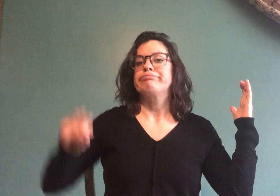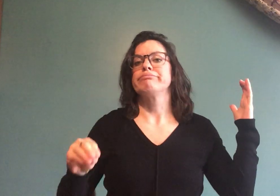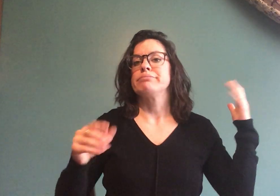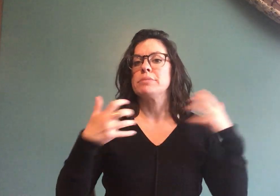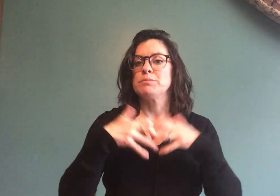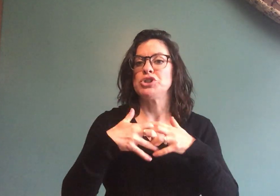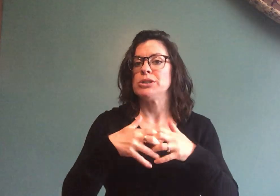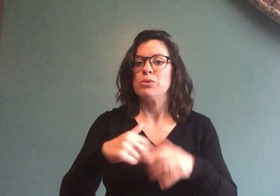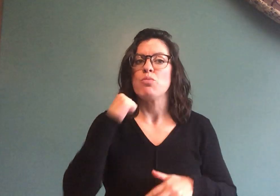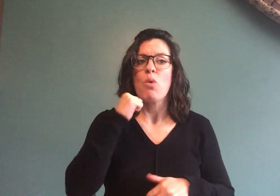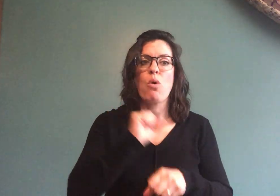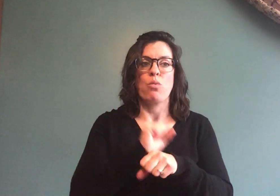some kind of a cutter.